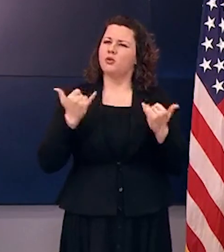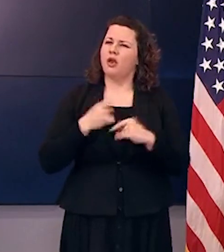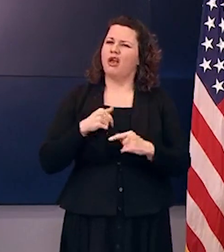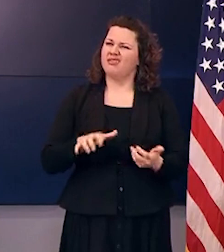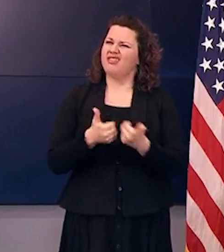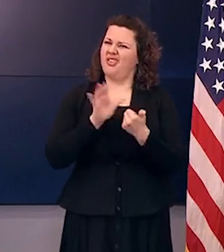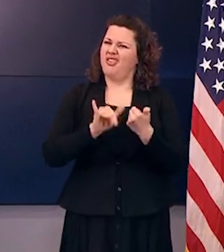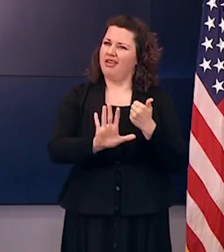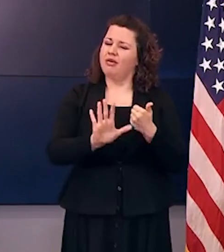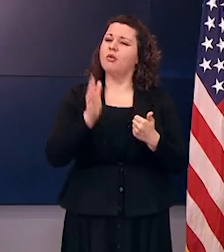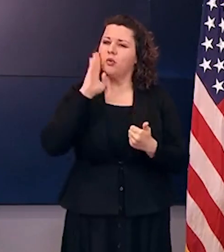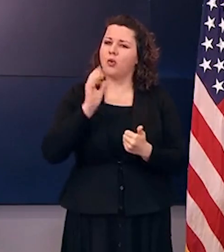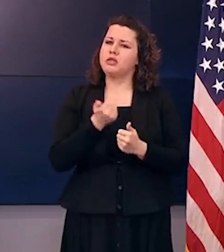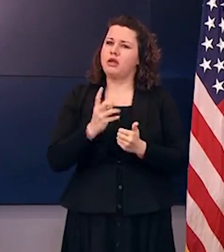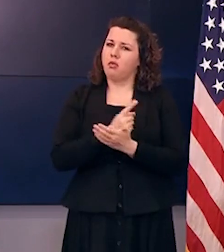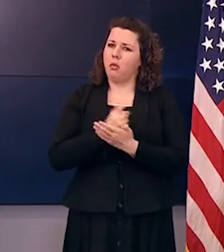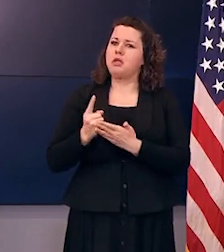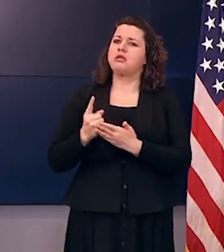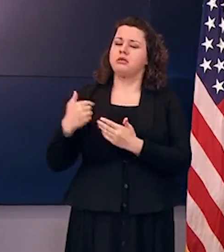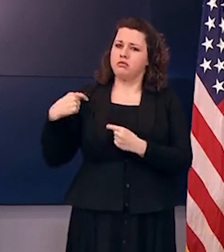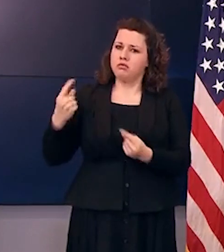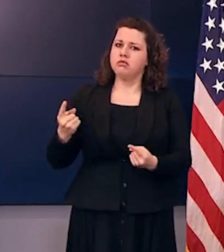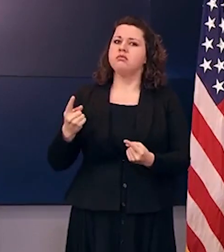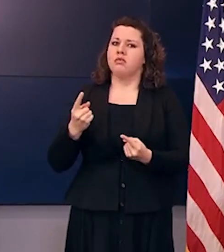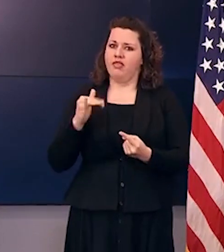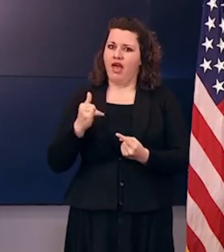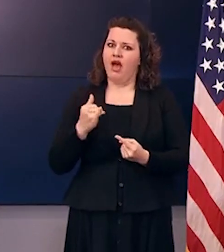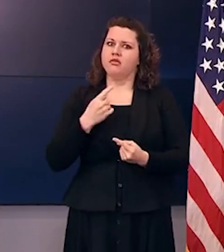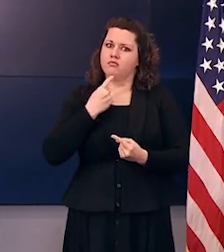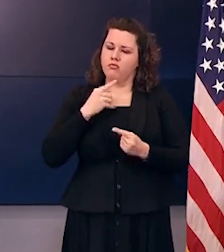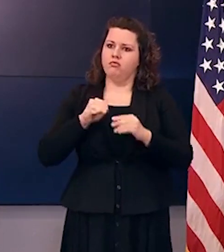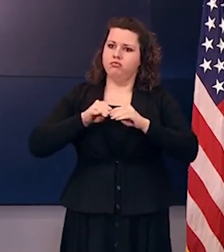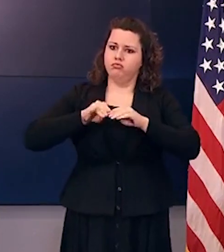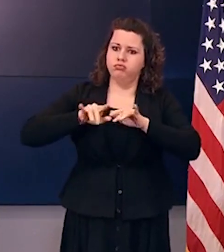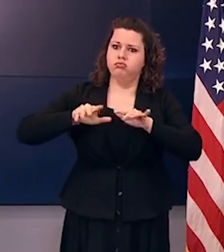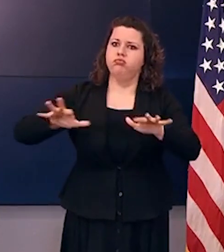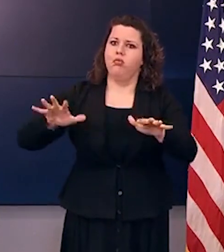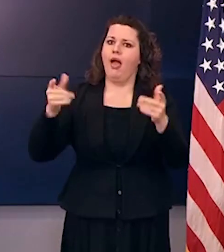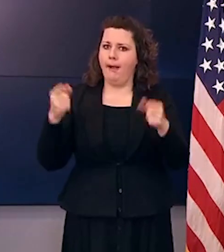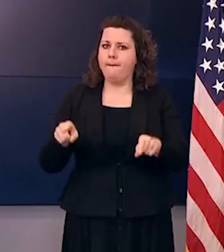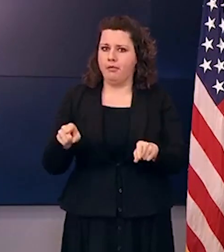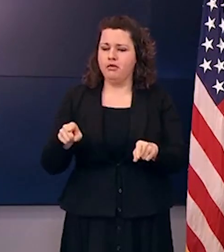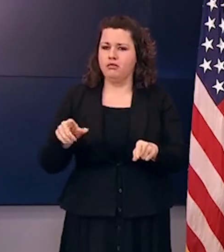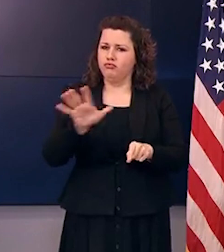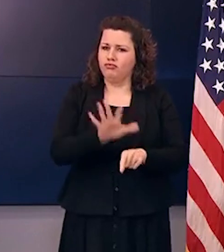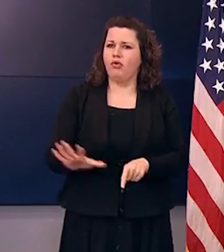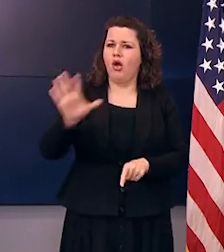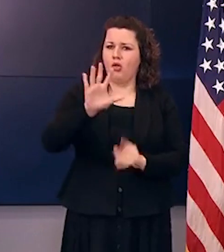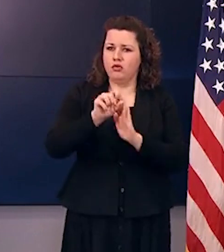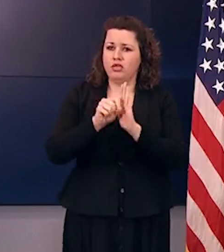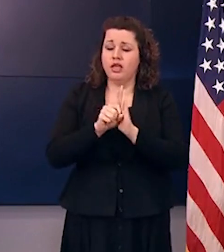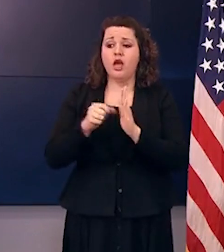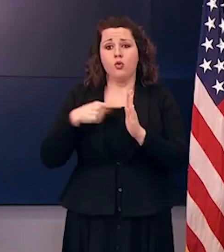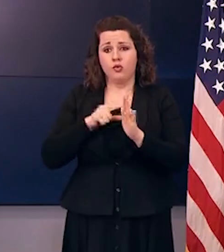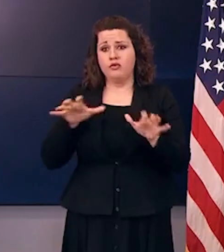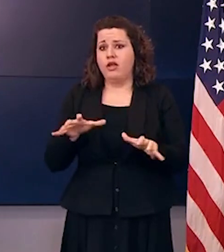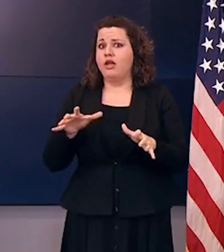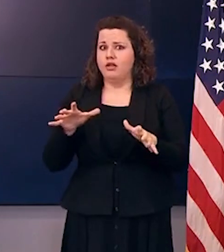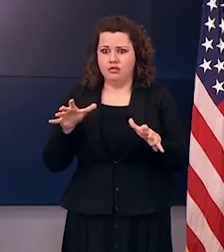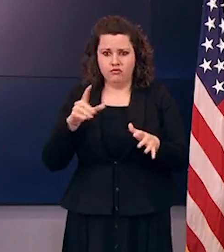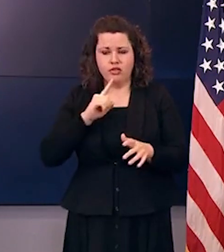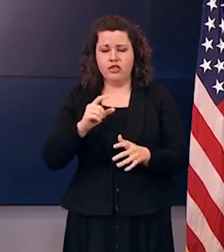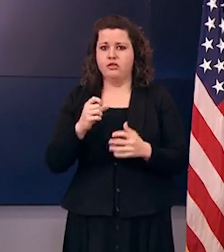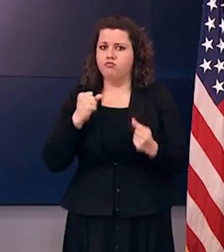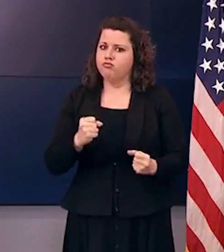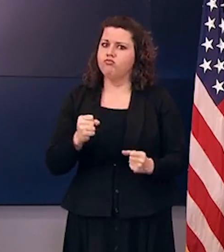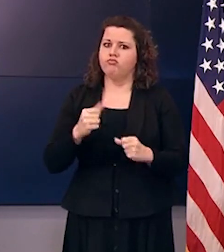We've known for several weeks that substantial spread was occurring across the state, and we've taken significant mitigation measures to